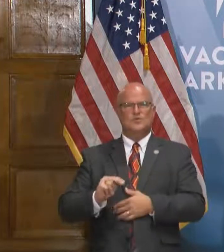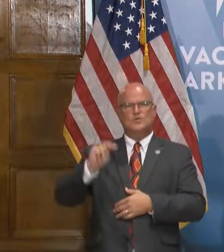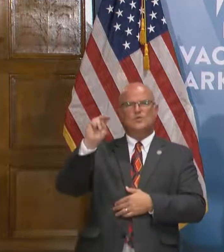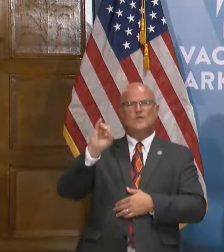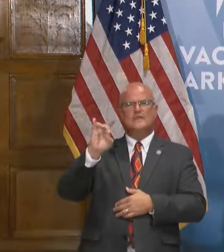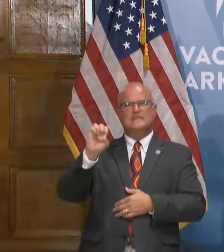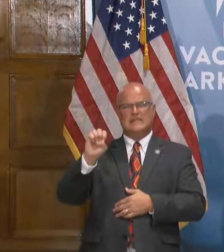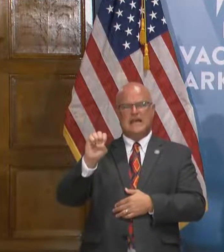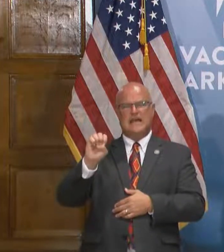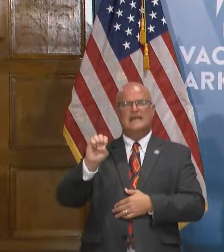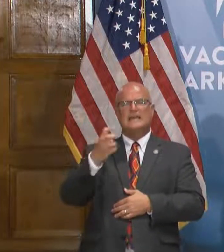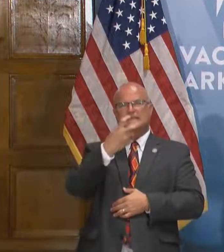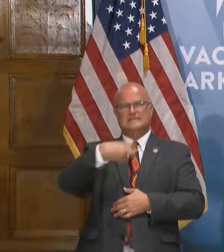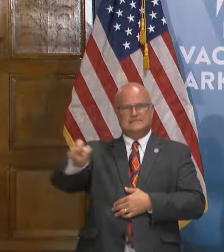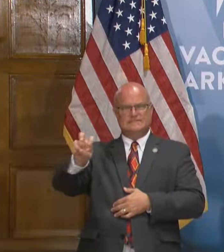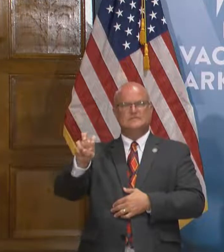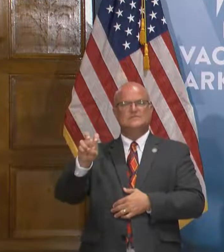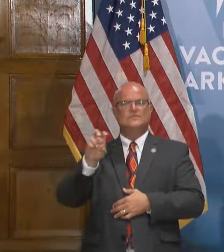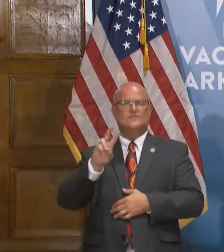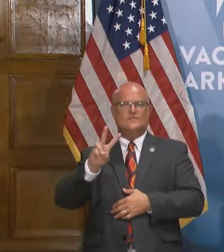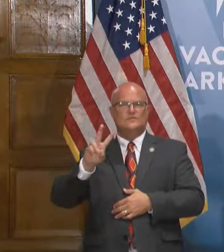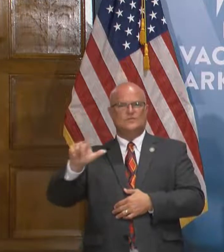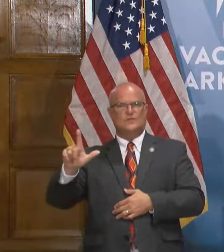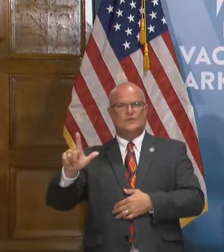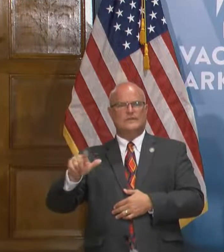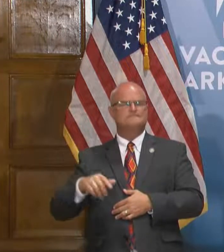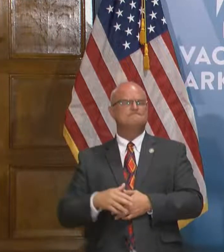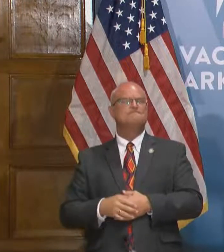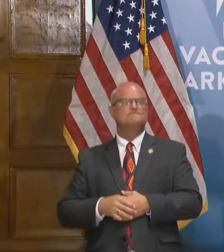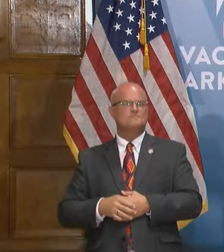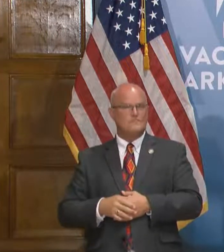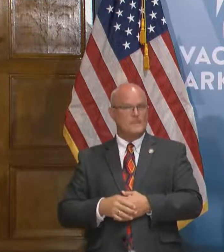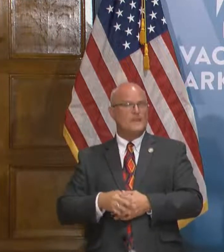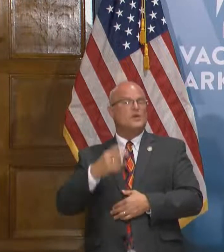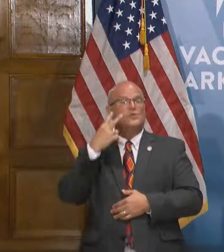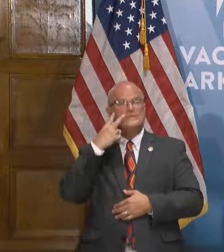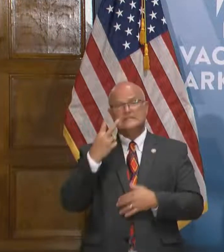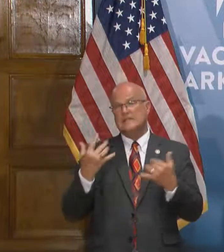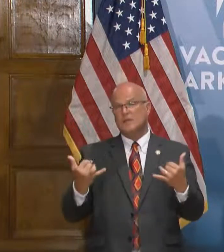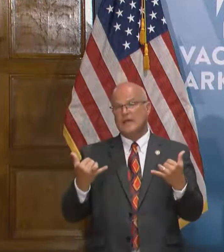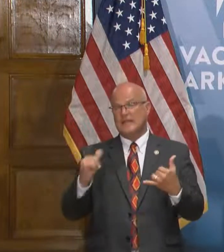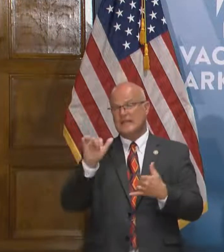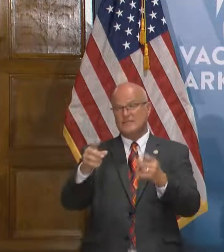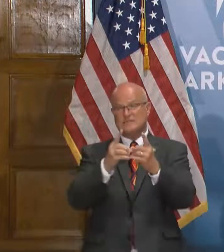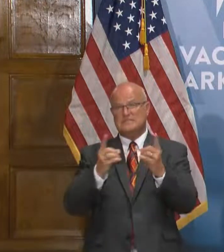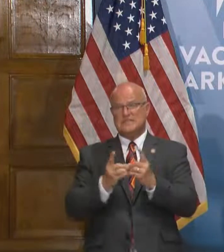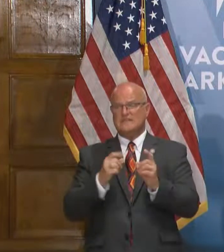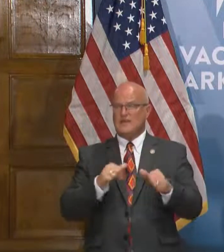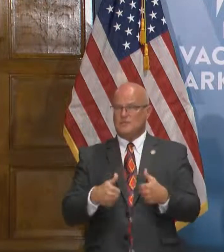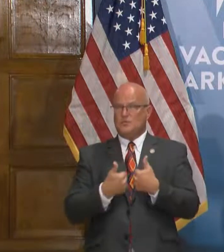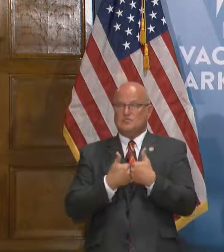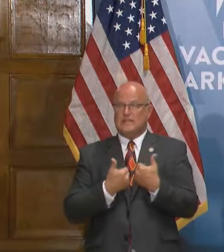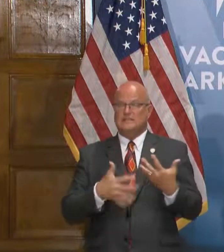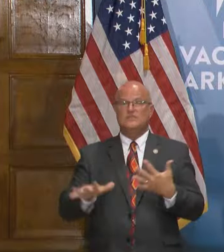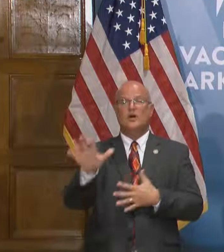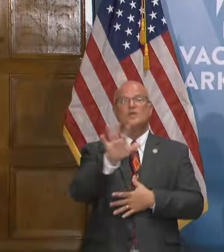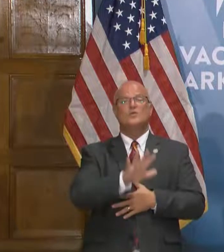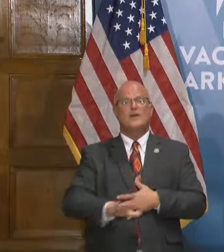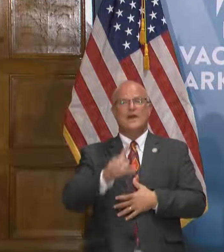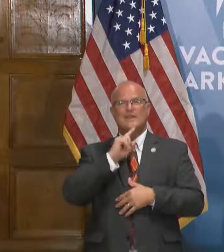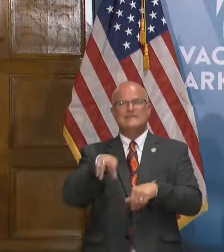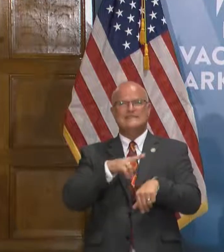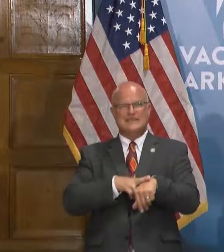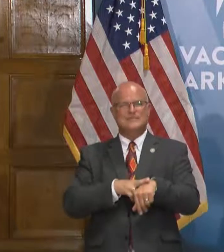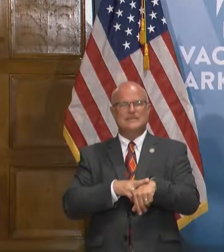Elementary, that made a shift. What we are seeing in the districts, especially those districts that are having more challenges, are